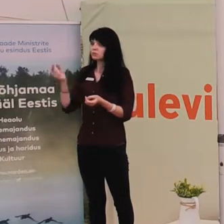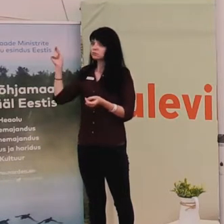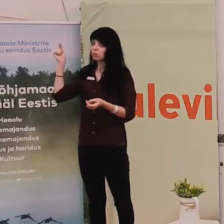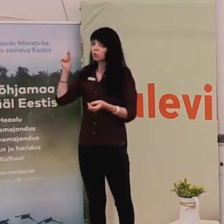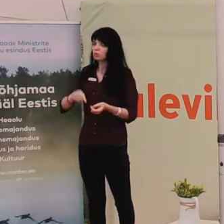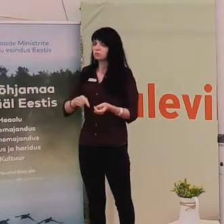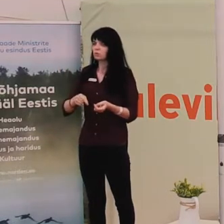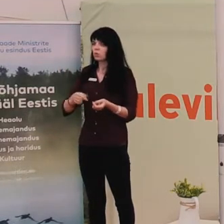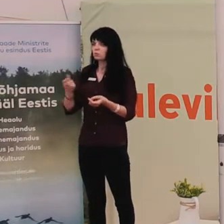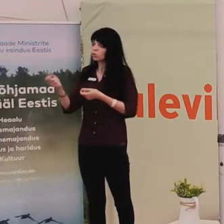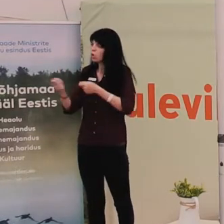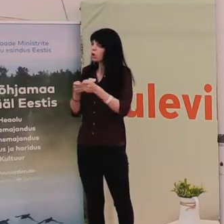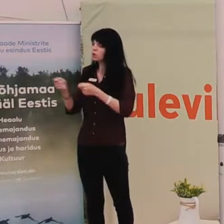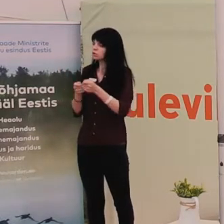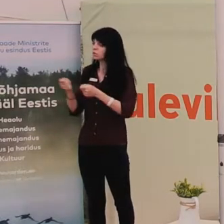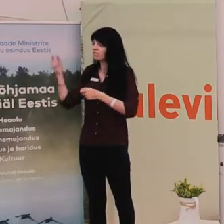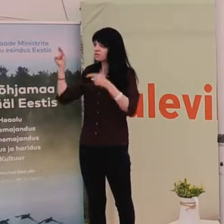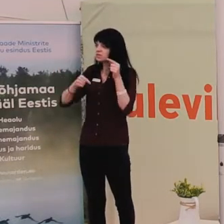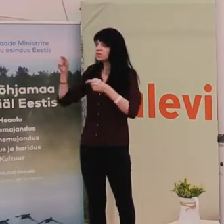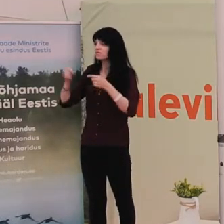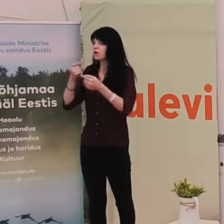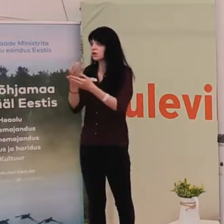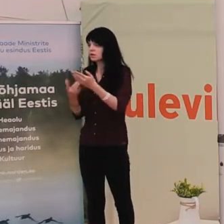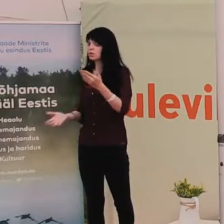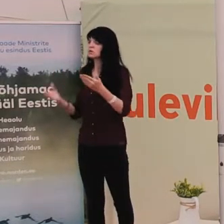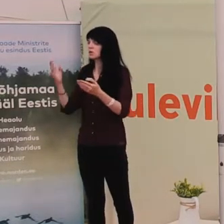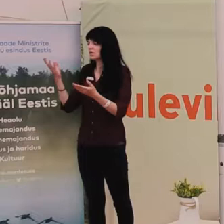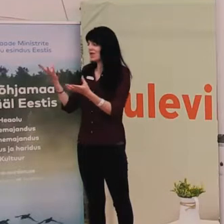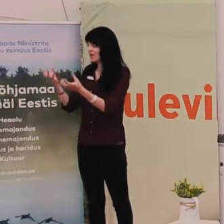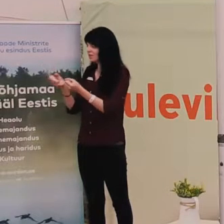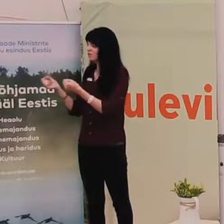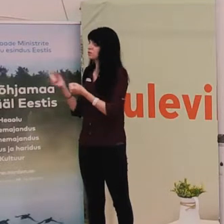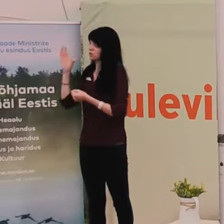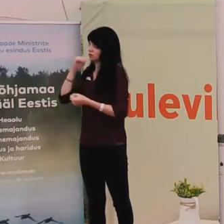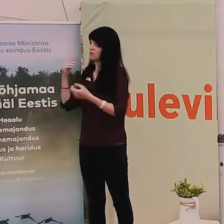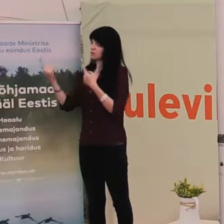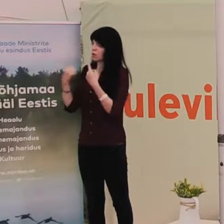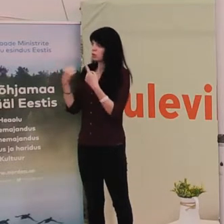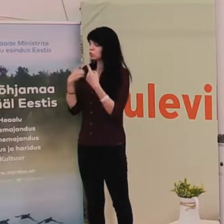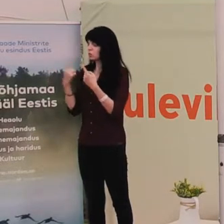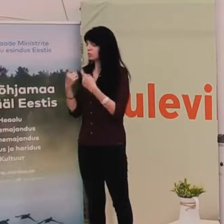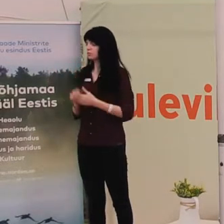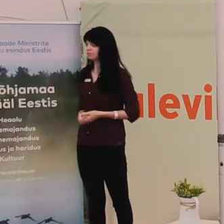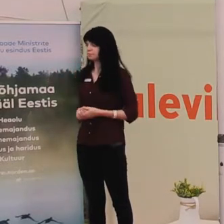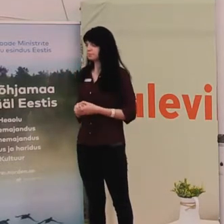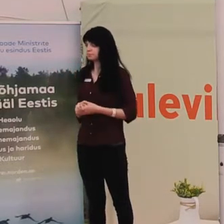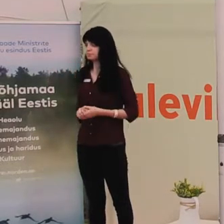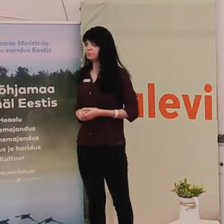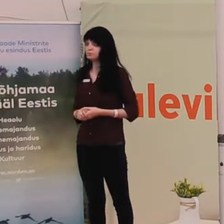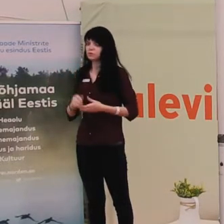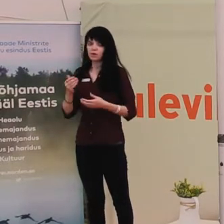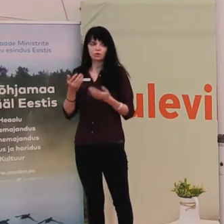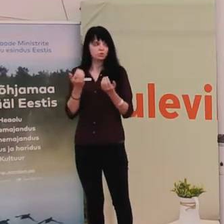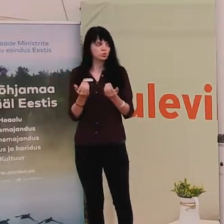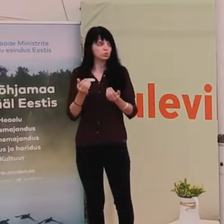Index, we create tools and opportunities for companies to participate. So our next expert is from